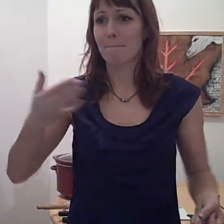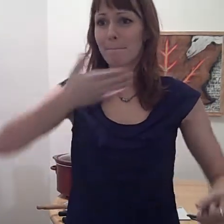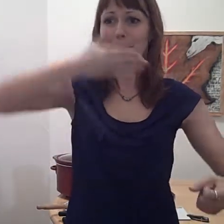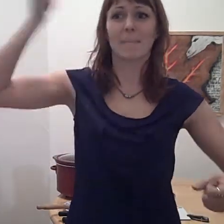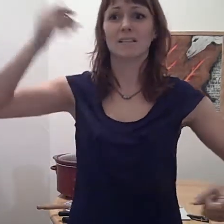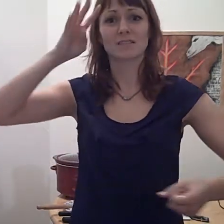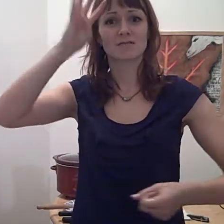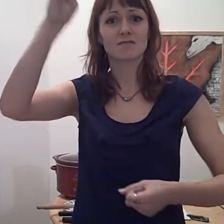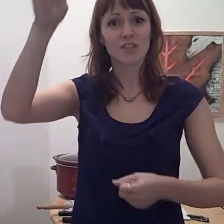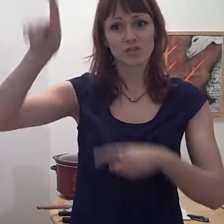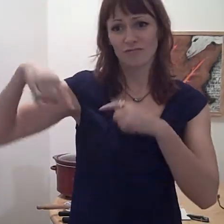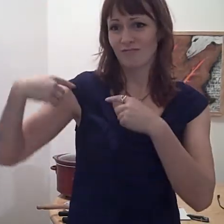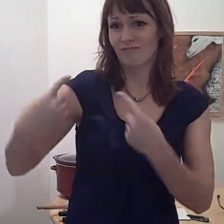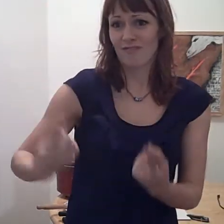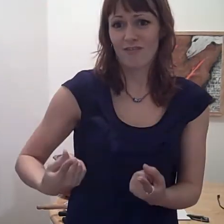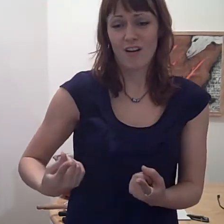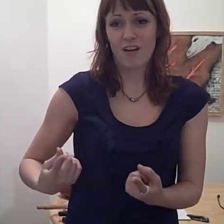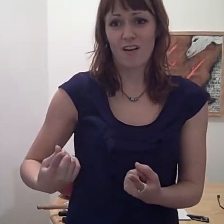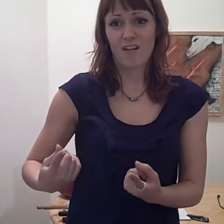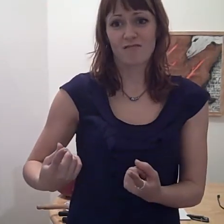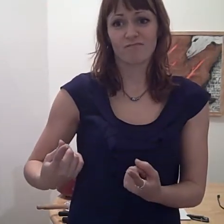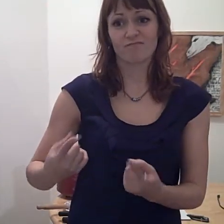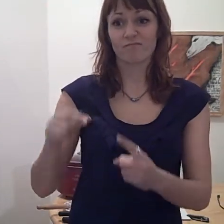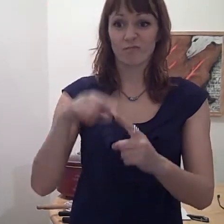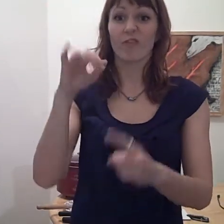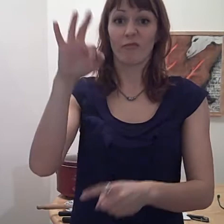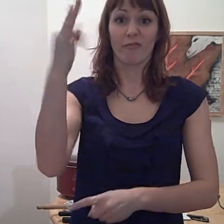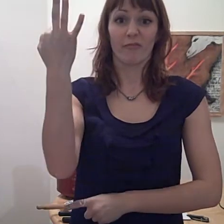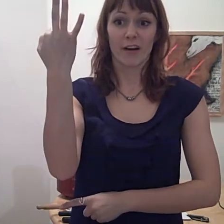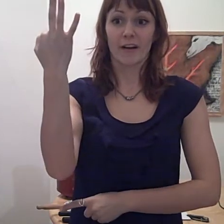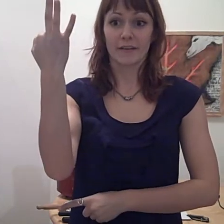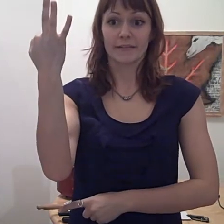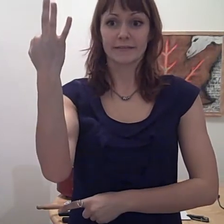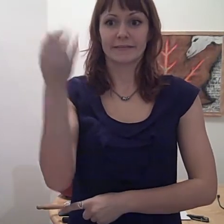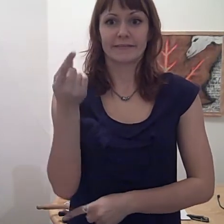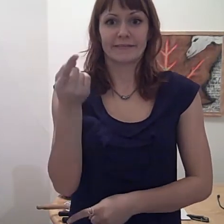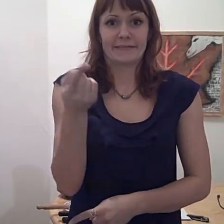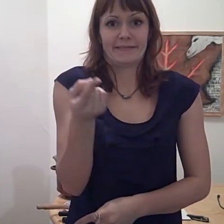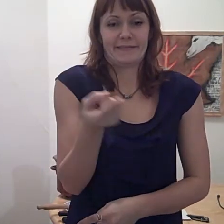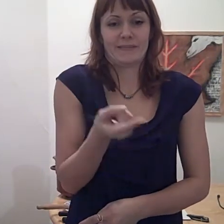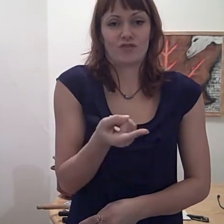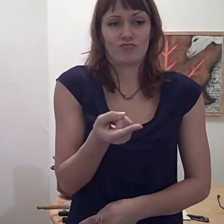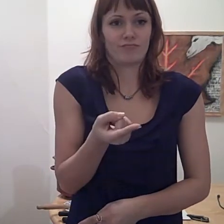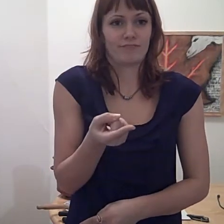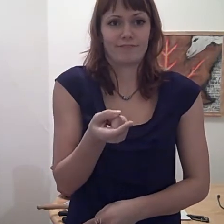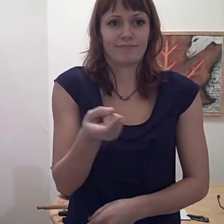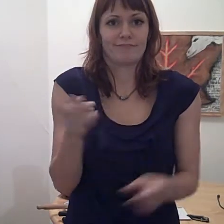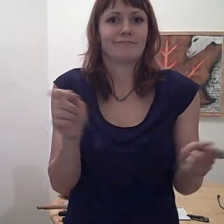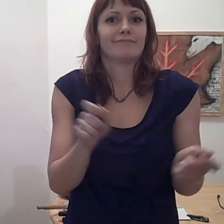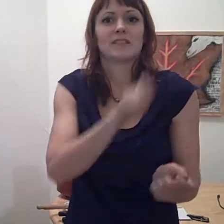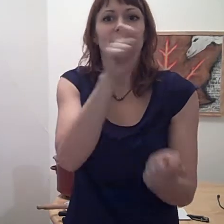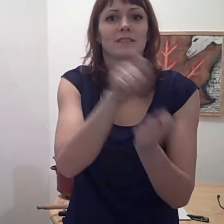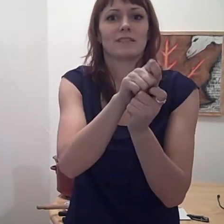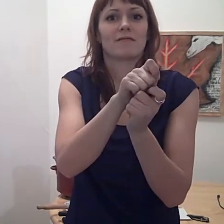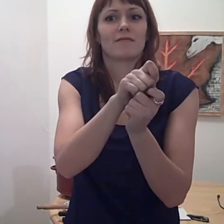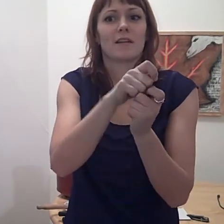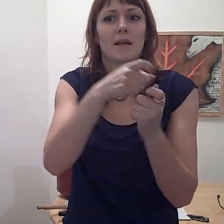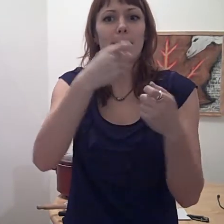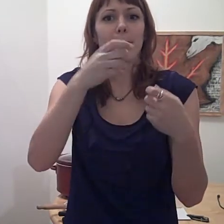watt stored, it's simply the best. Knowing that we're not going to put 50 of these in our basements to store our power, we went to a group at the